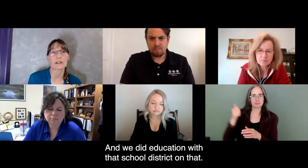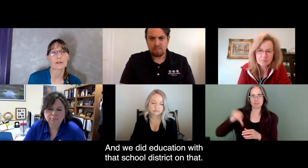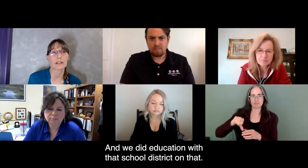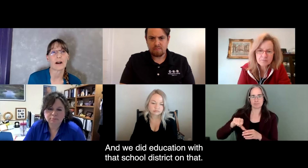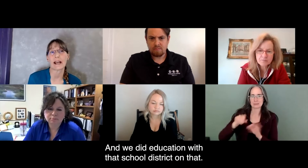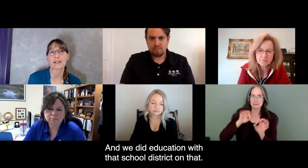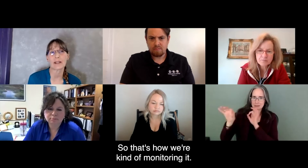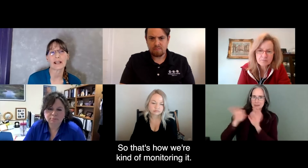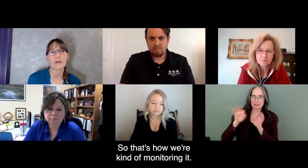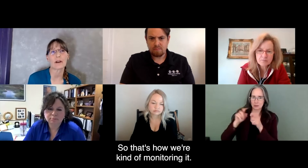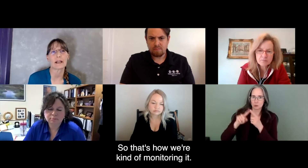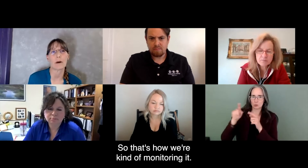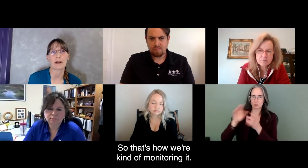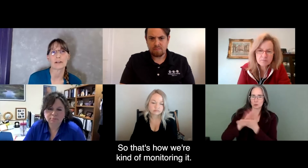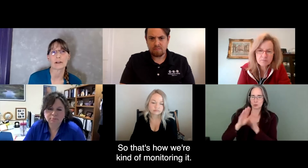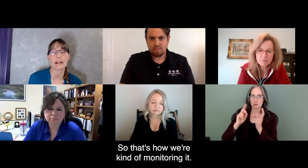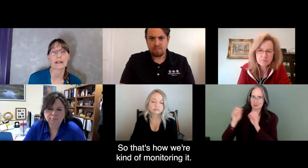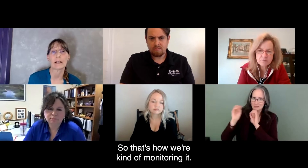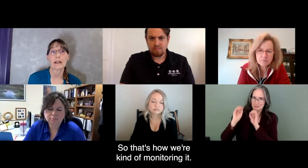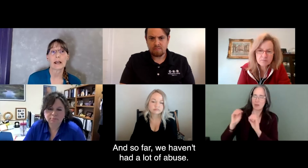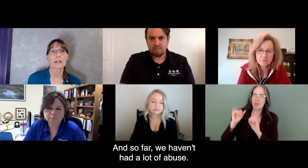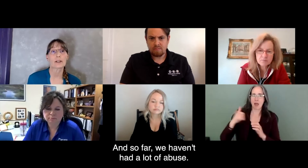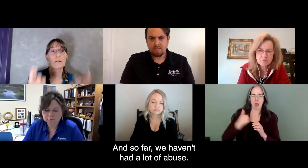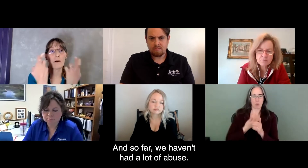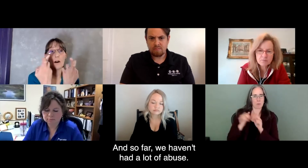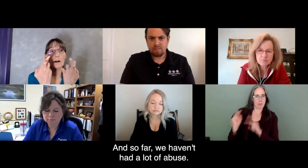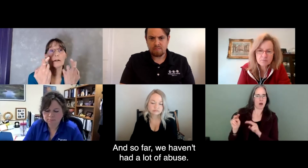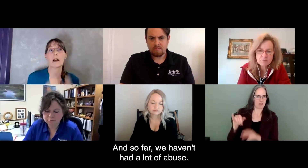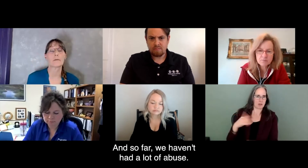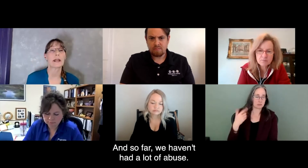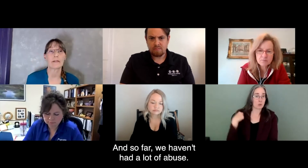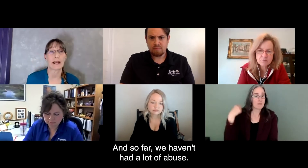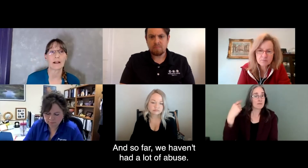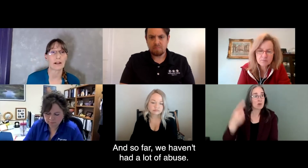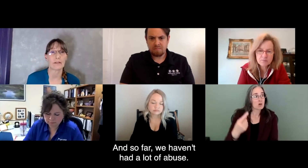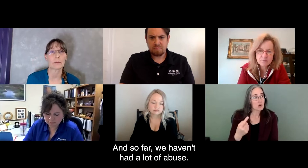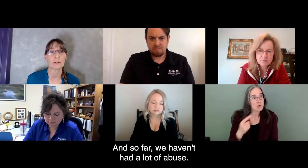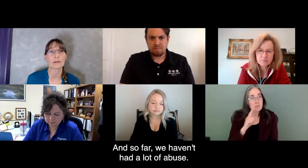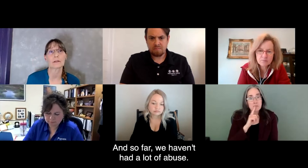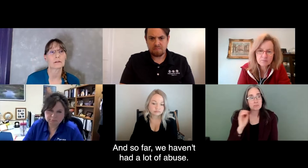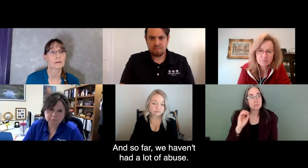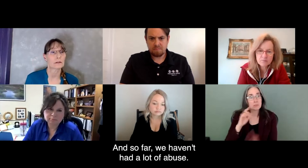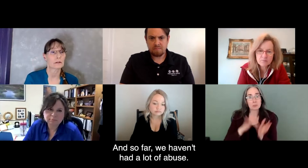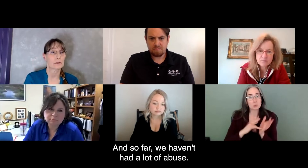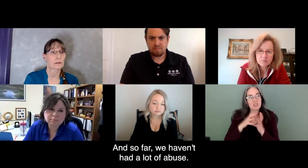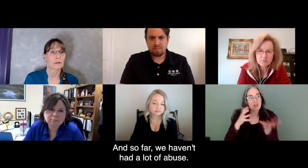school district on that. So that's how we're kind of monitoring it. And so far, we haven't had a lot of abuse.